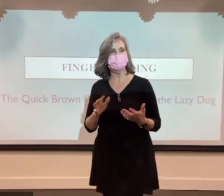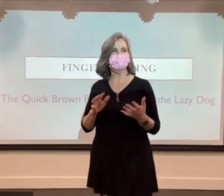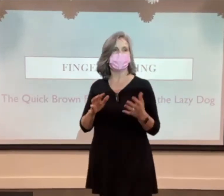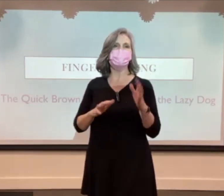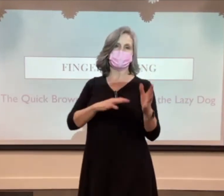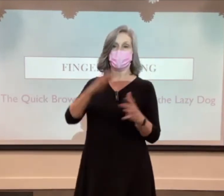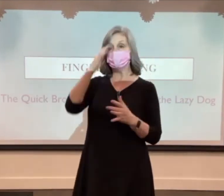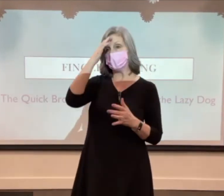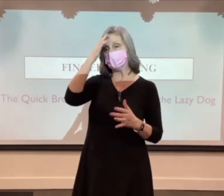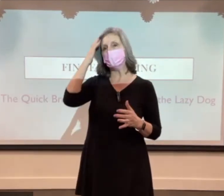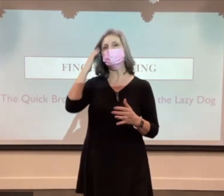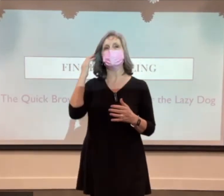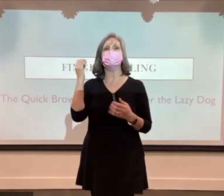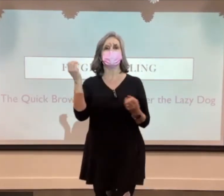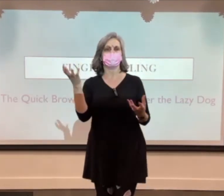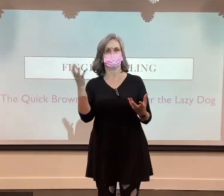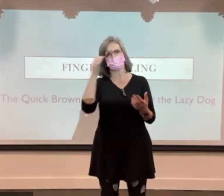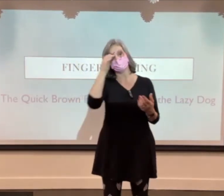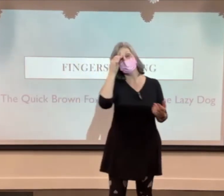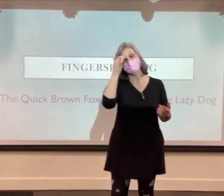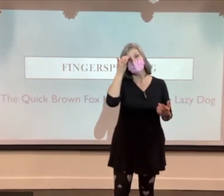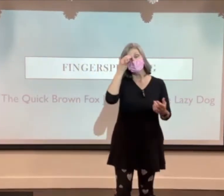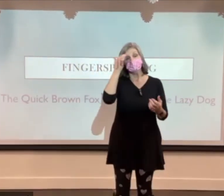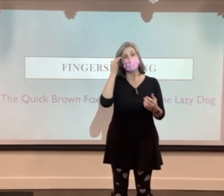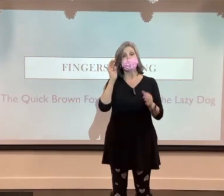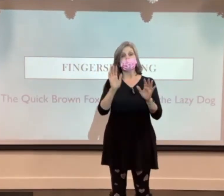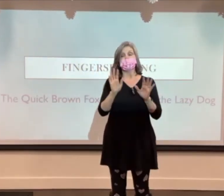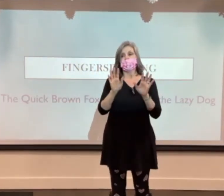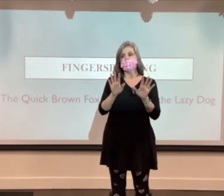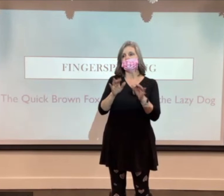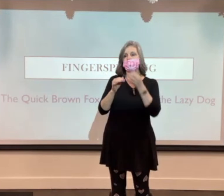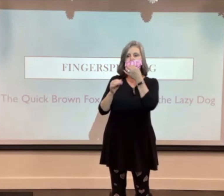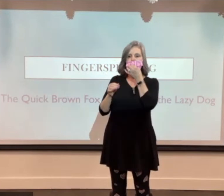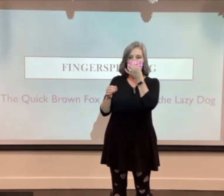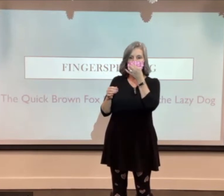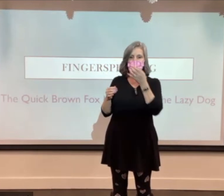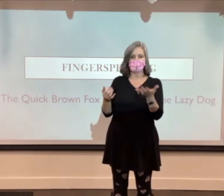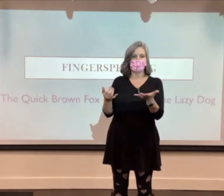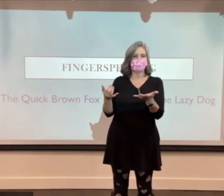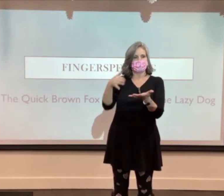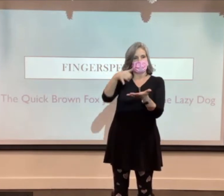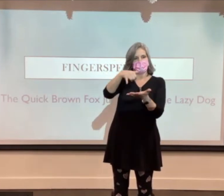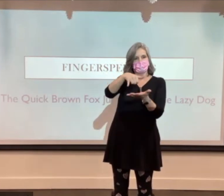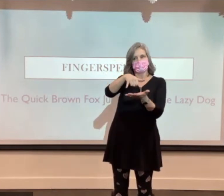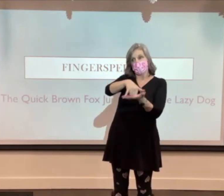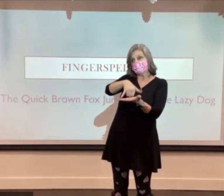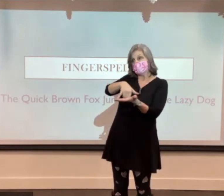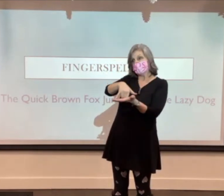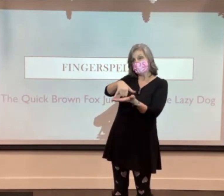it's almost outdated now because now there's video phones. Okay. But the concept of it was, remember the sound like fax machines